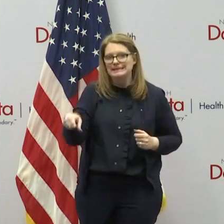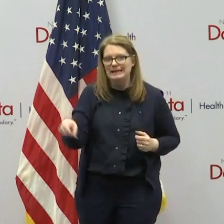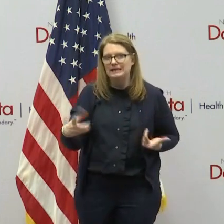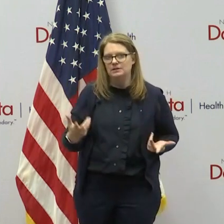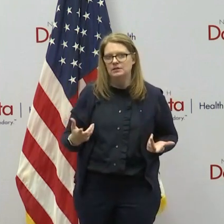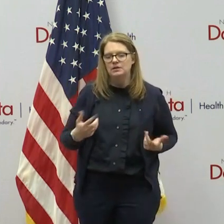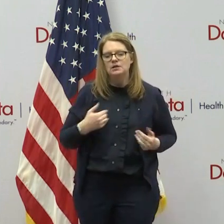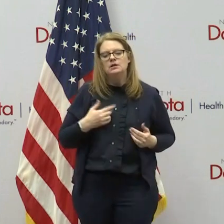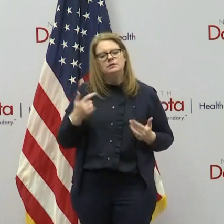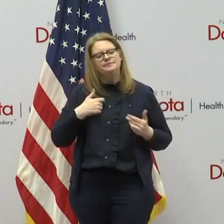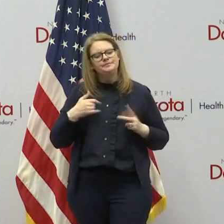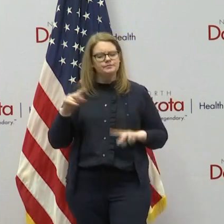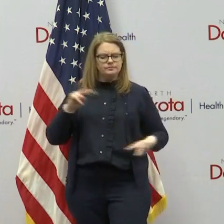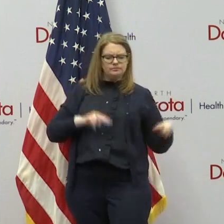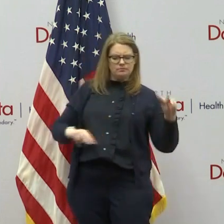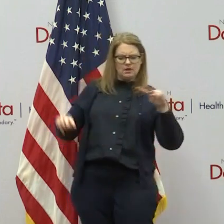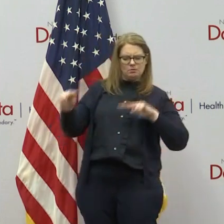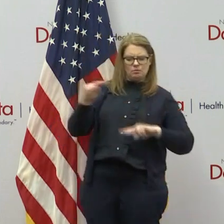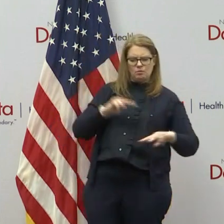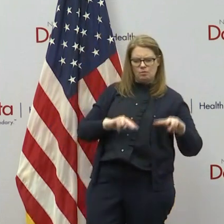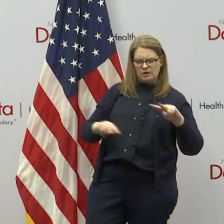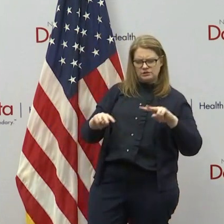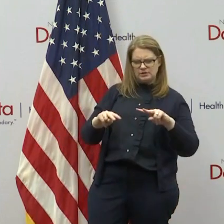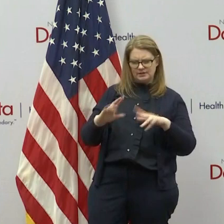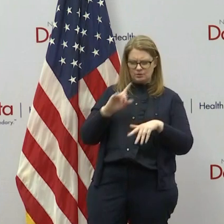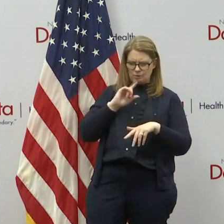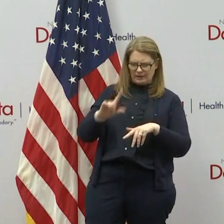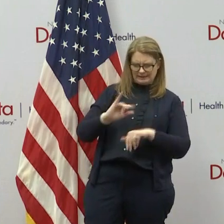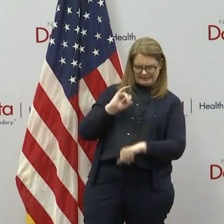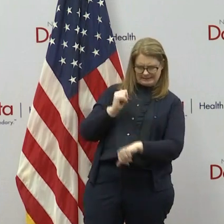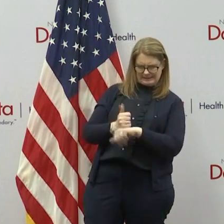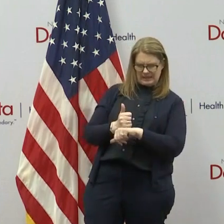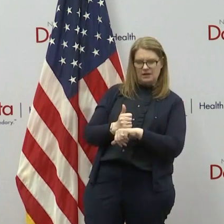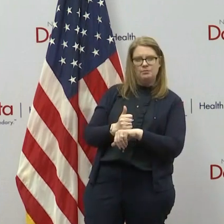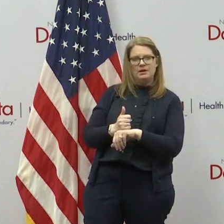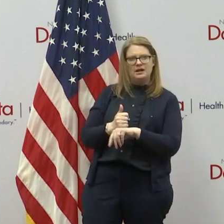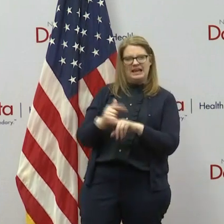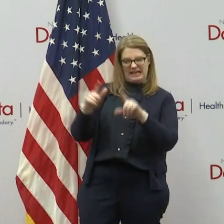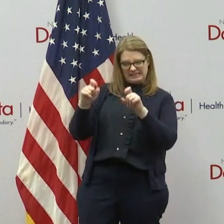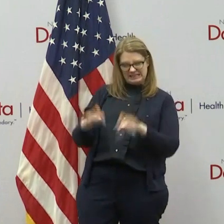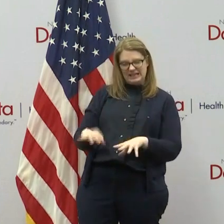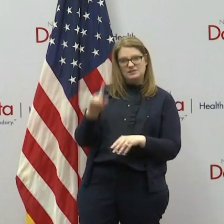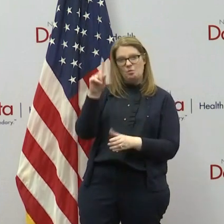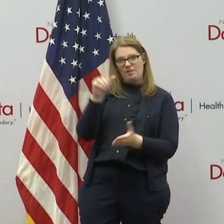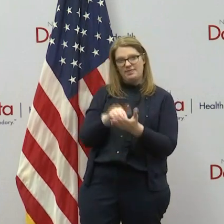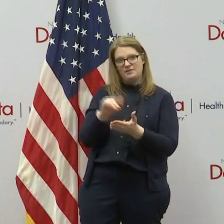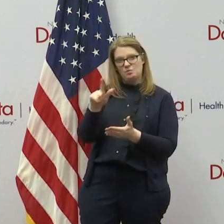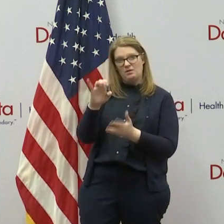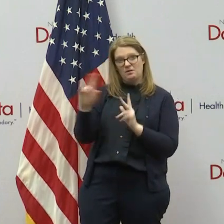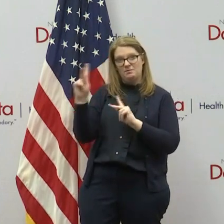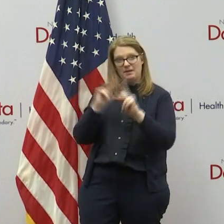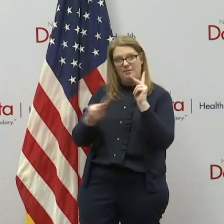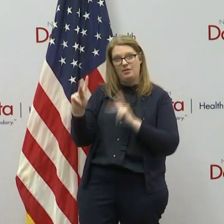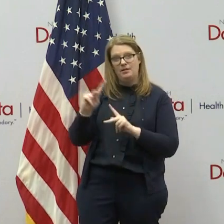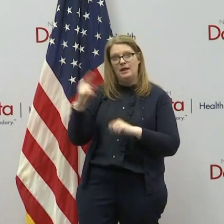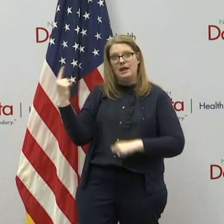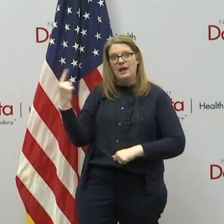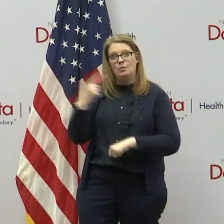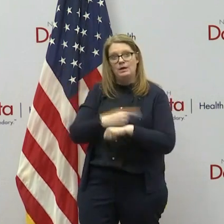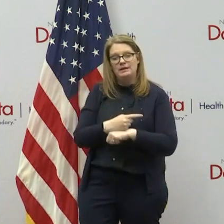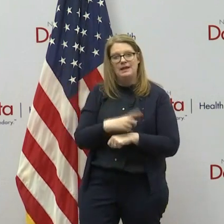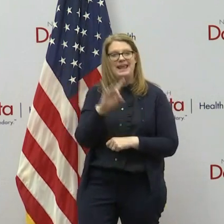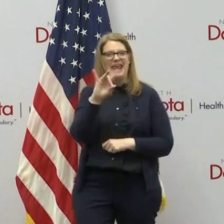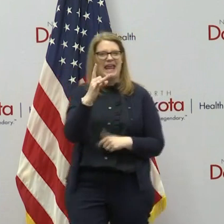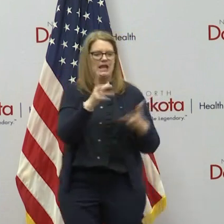Guard and watching the logistics of what it takes to test 1,100 people in one day, 8 lanes